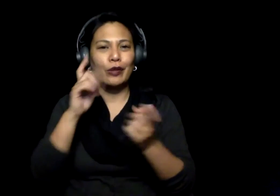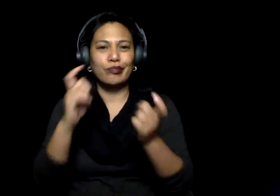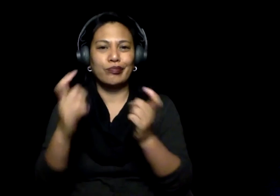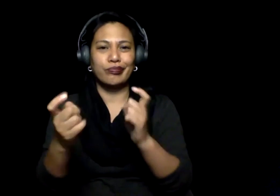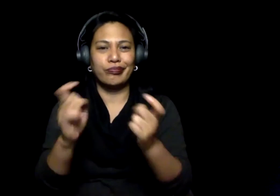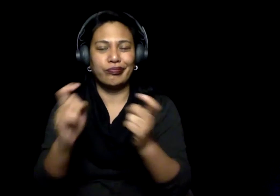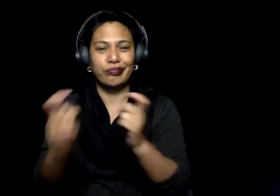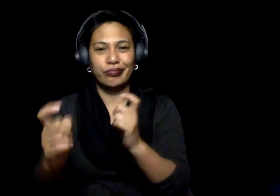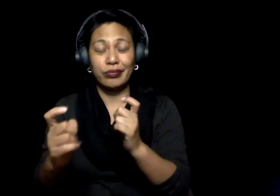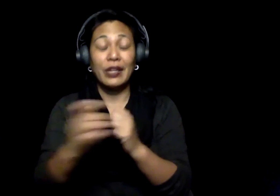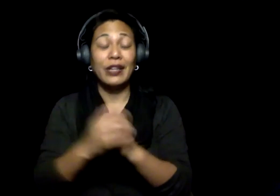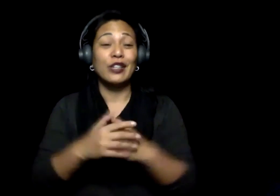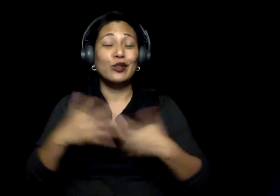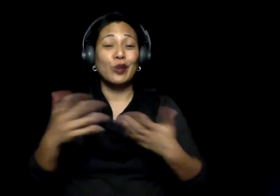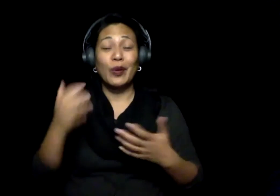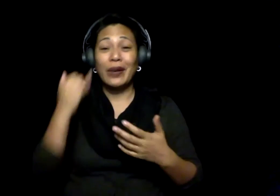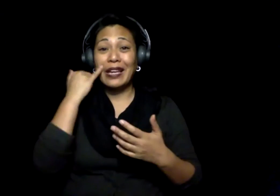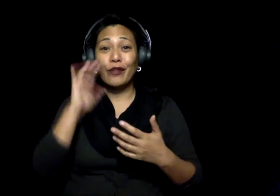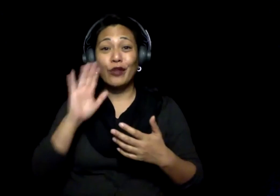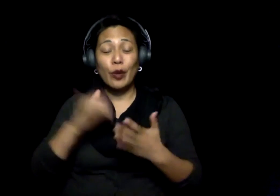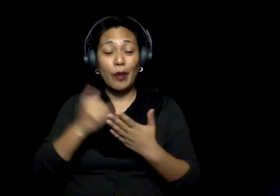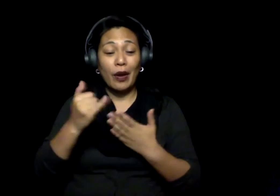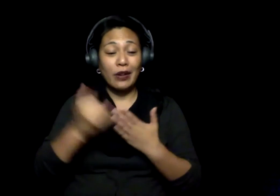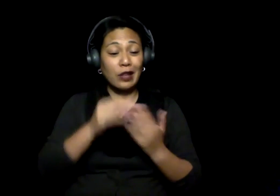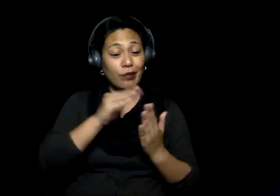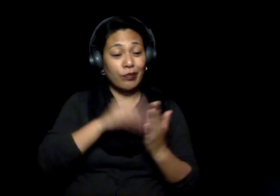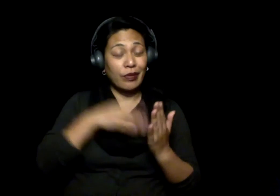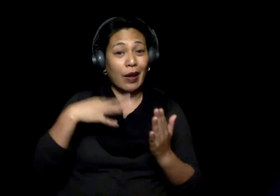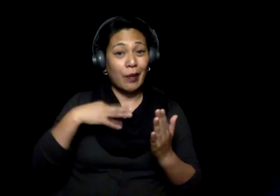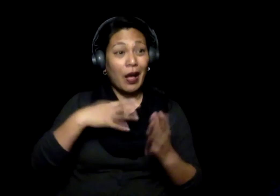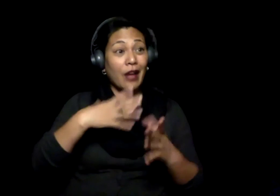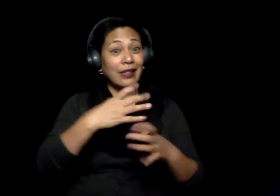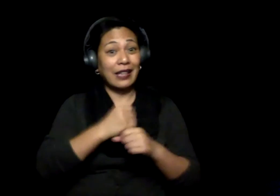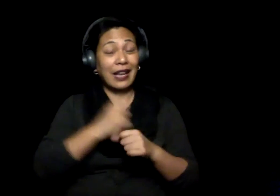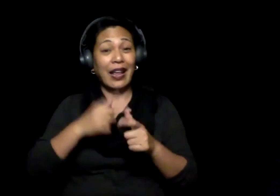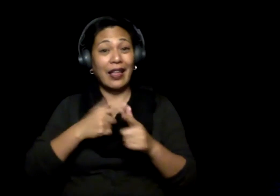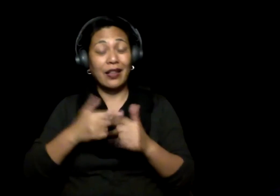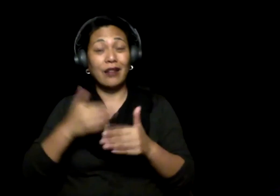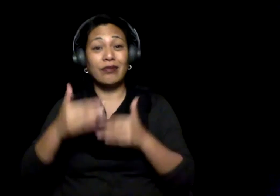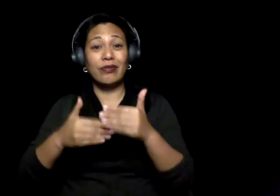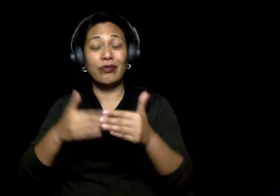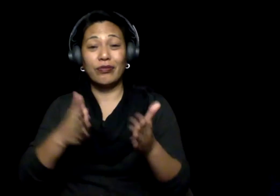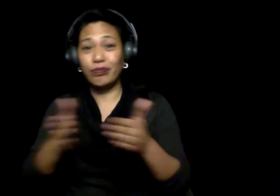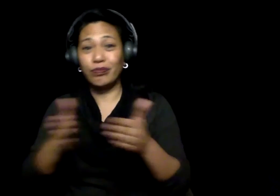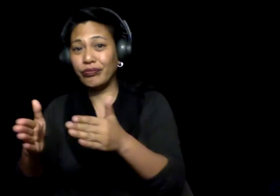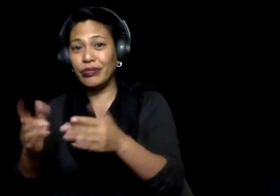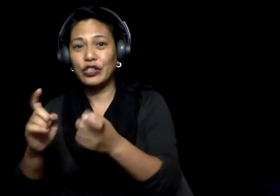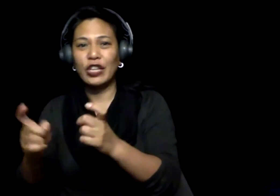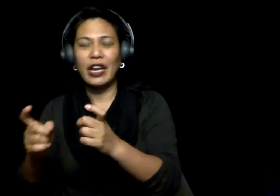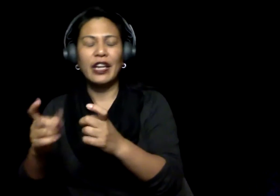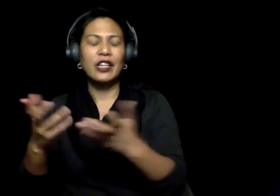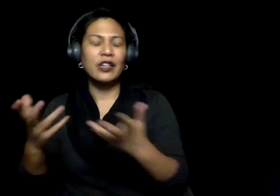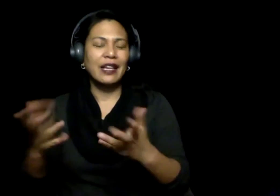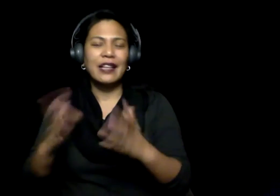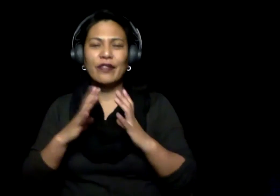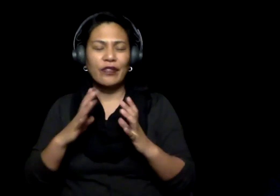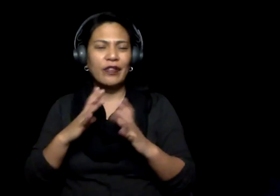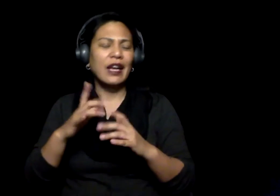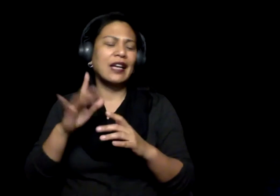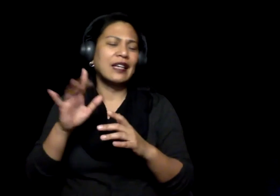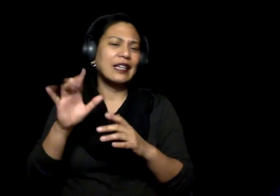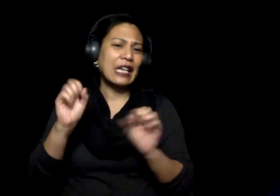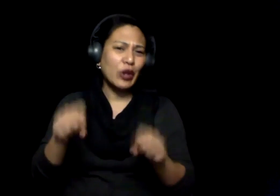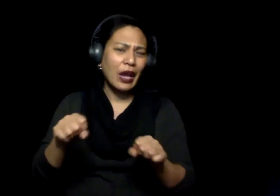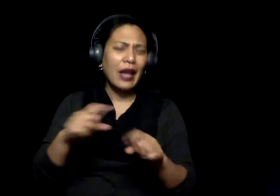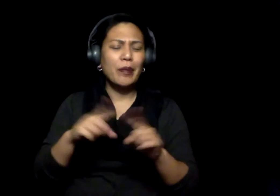for things to change even substantially from your sort of grant application to,